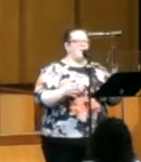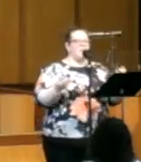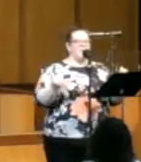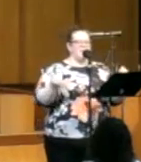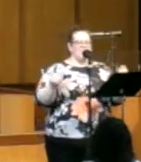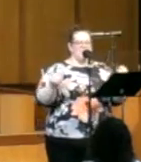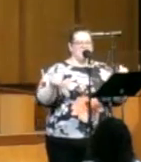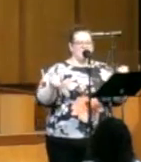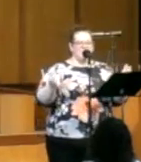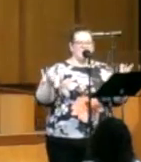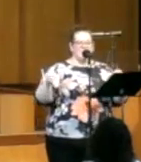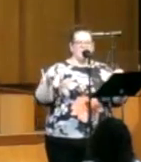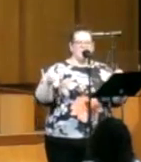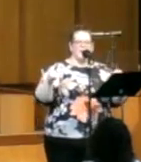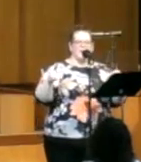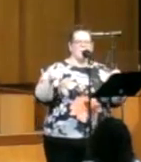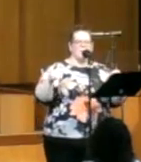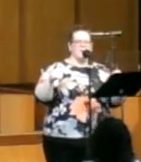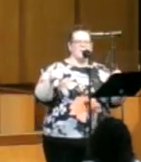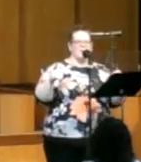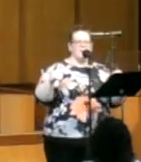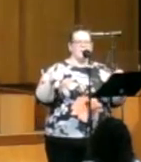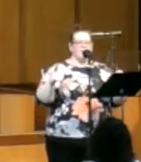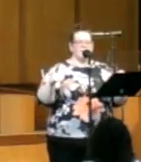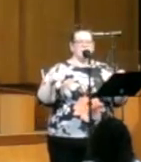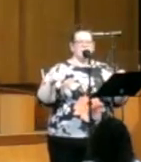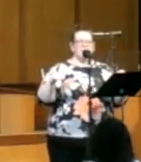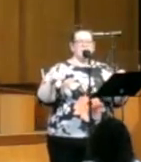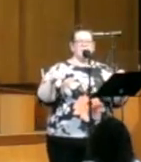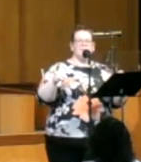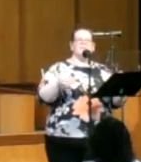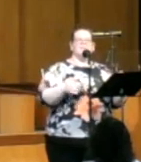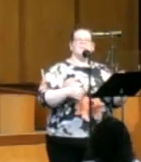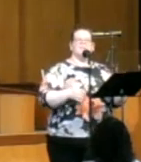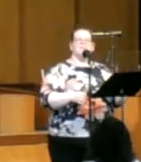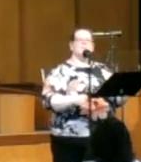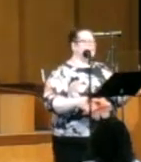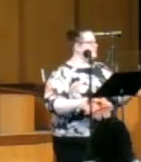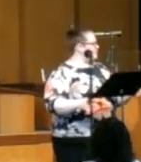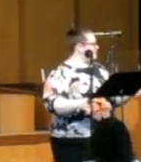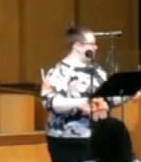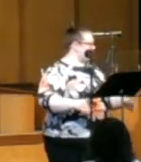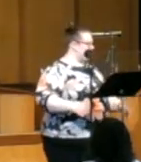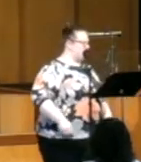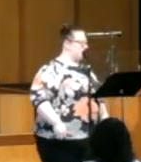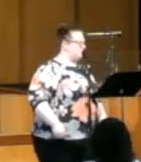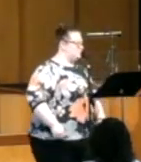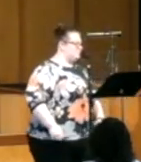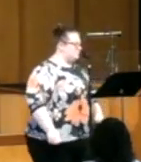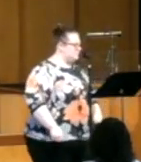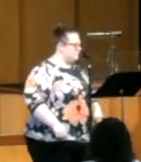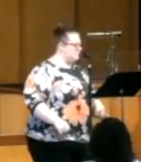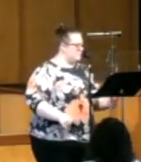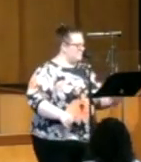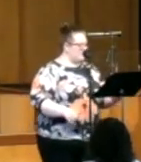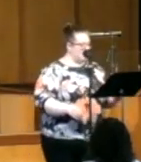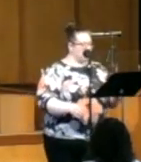If you have harmony that belongs in this song, go ahead and put it in there. Let's go.